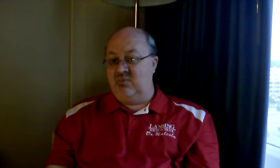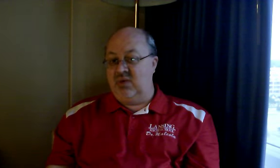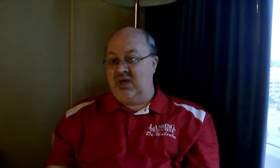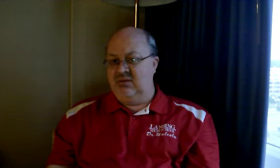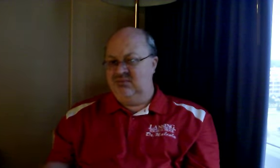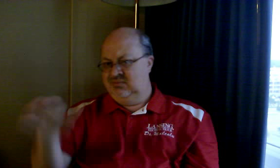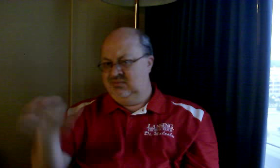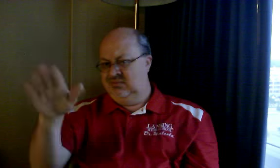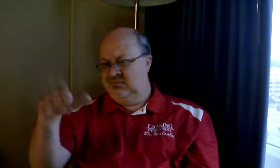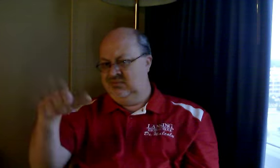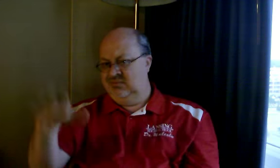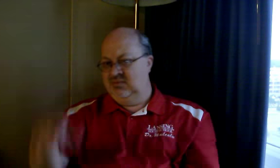went,